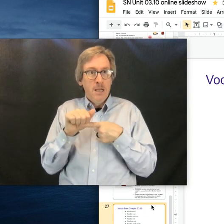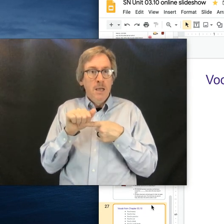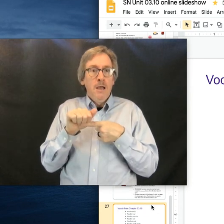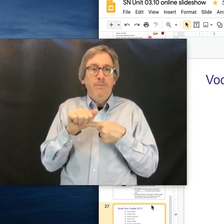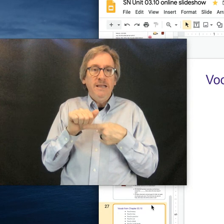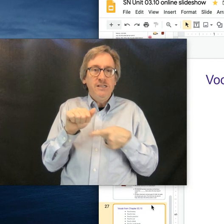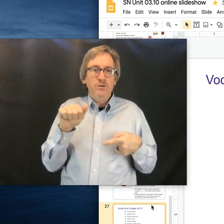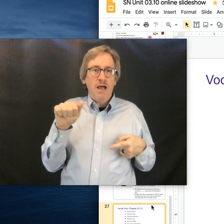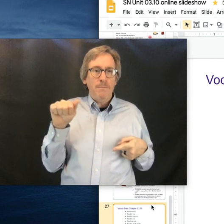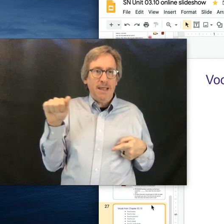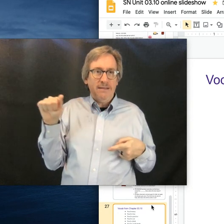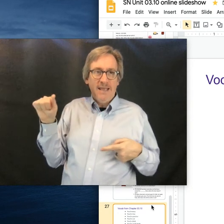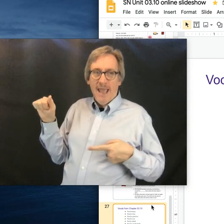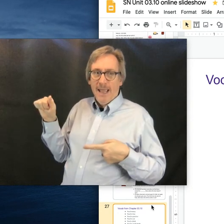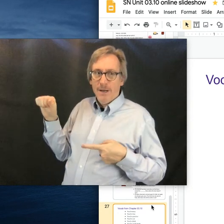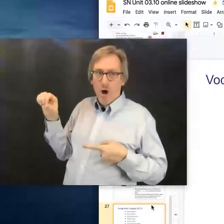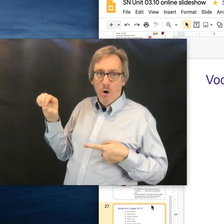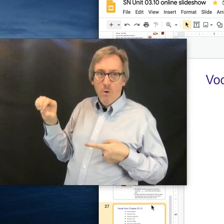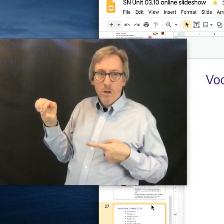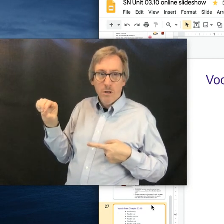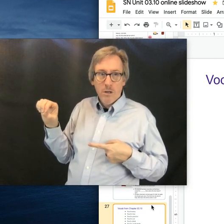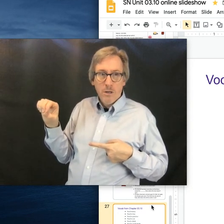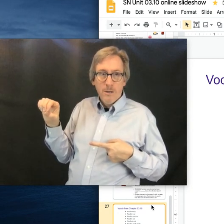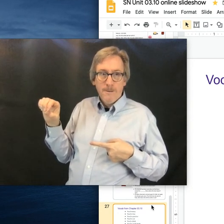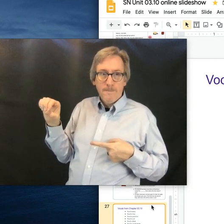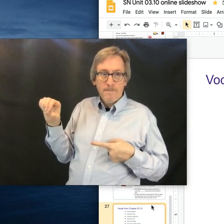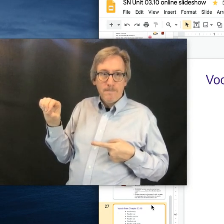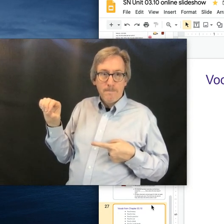Practice. Please do not make the A and O